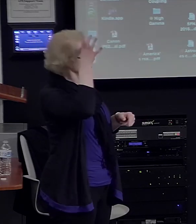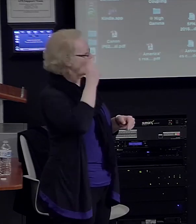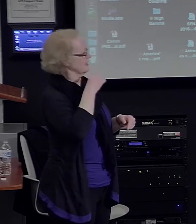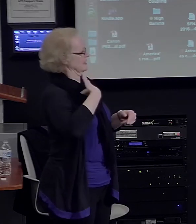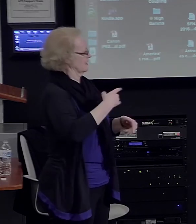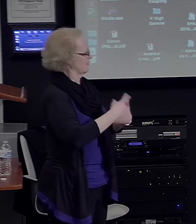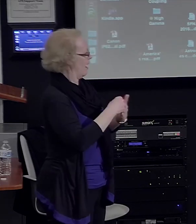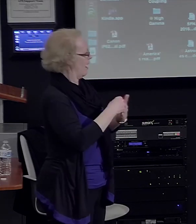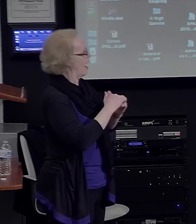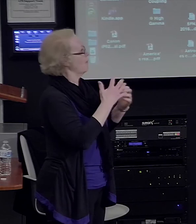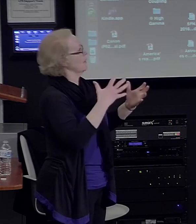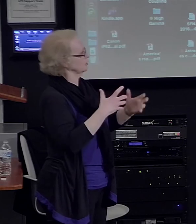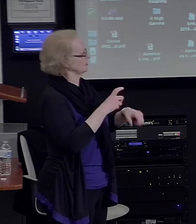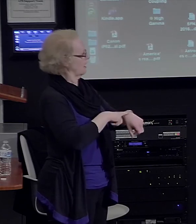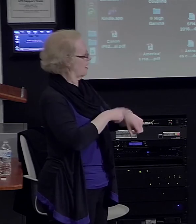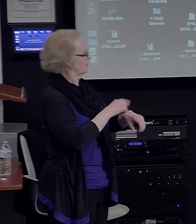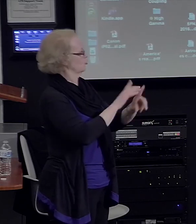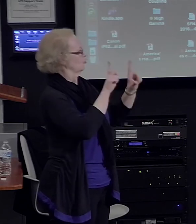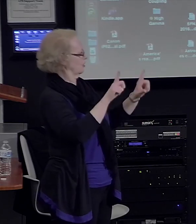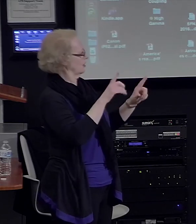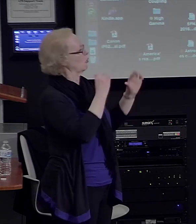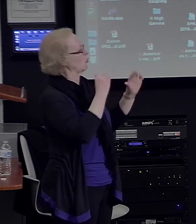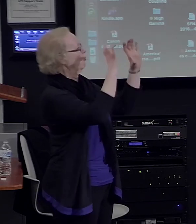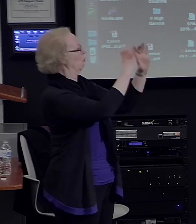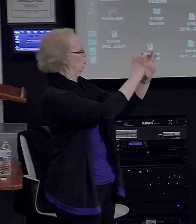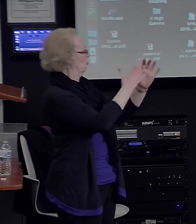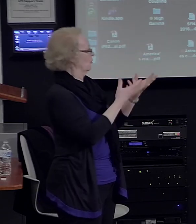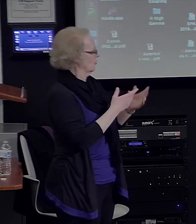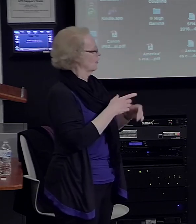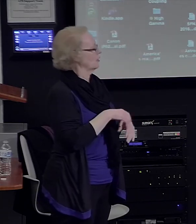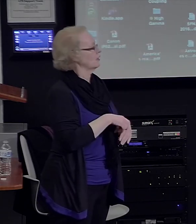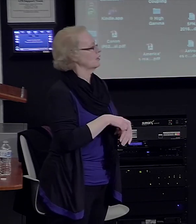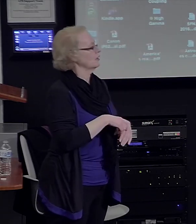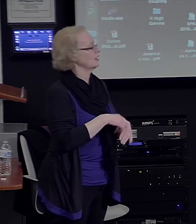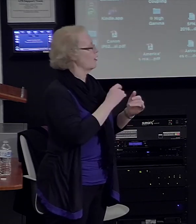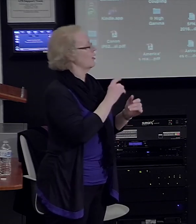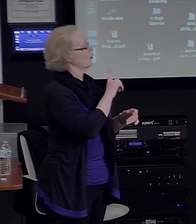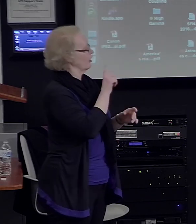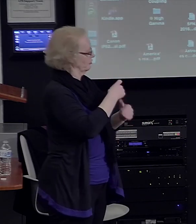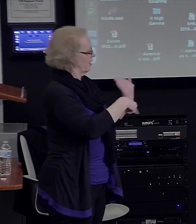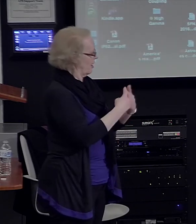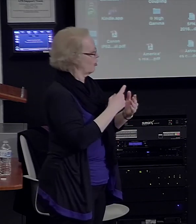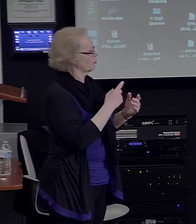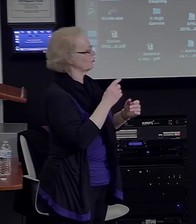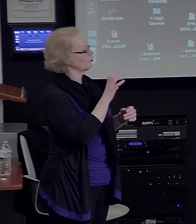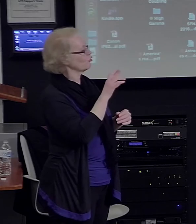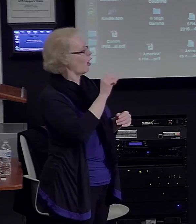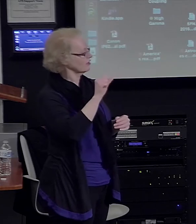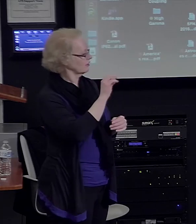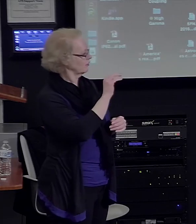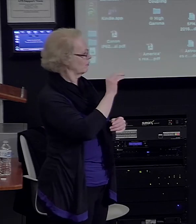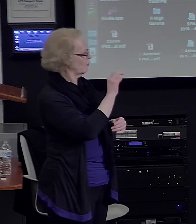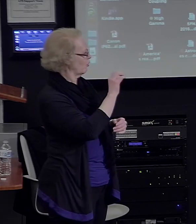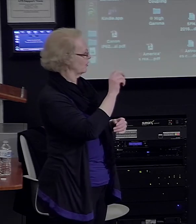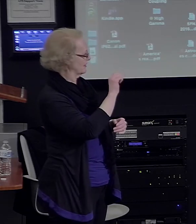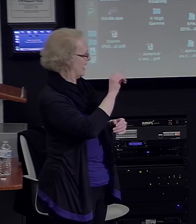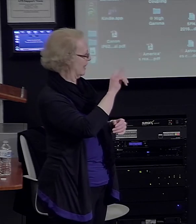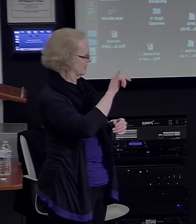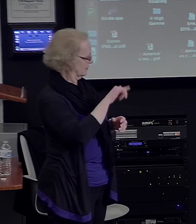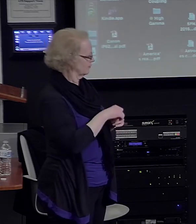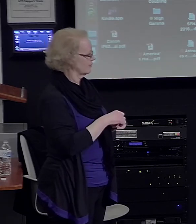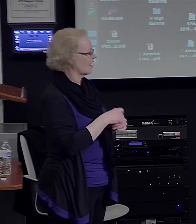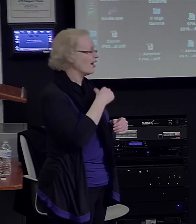but as to your cross modality question um i don't think it's just